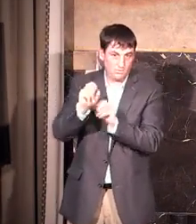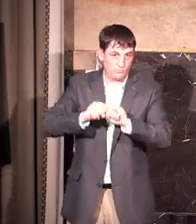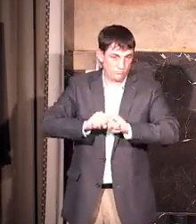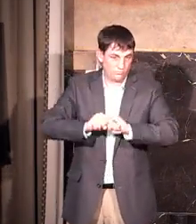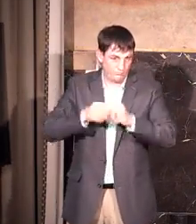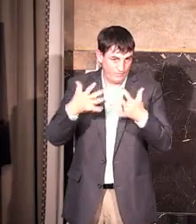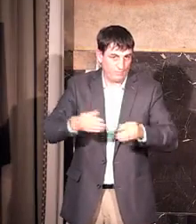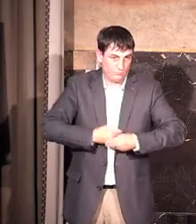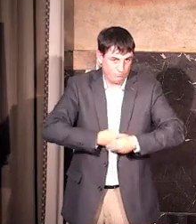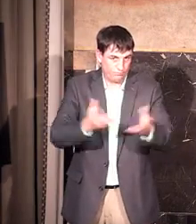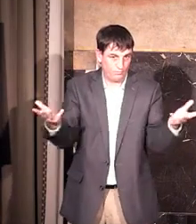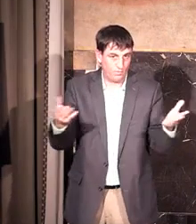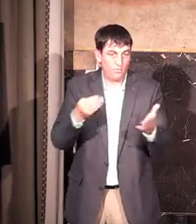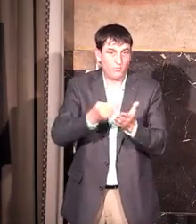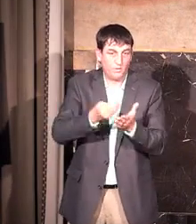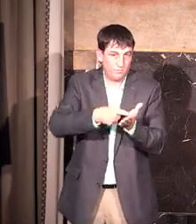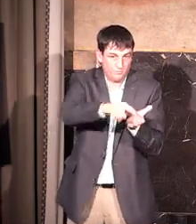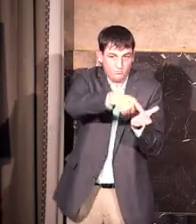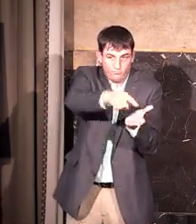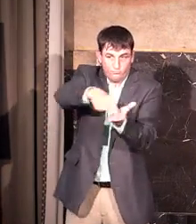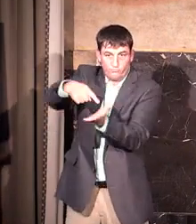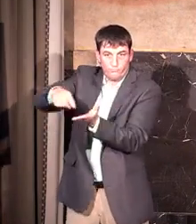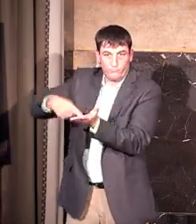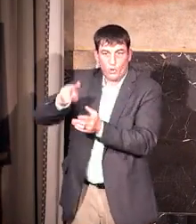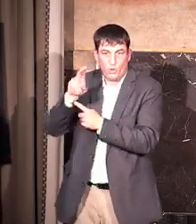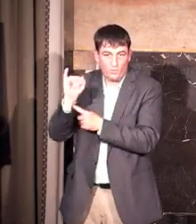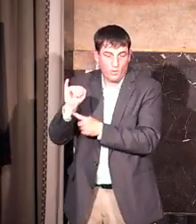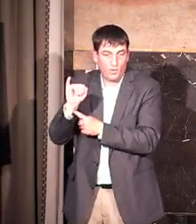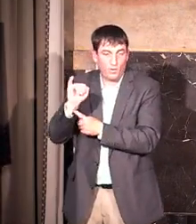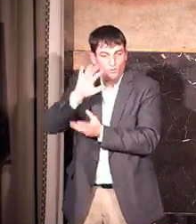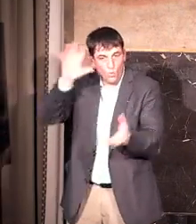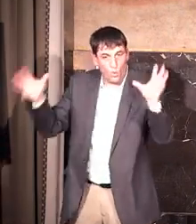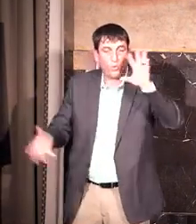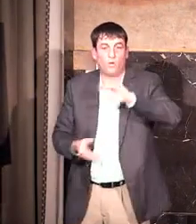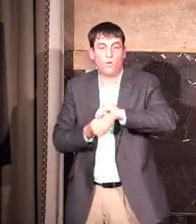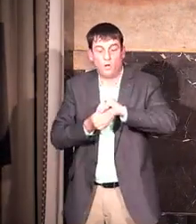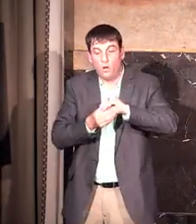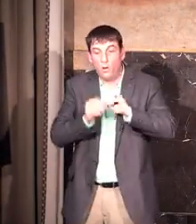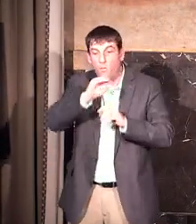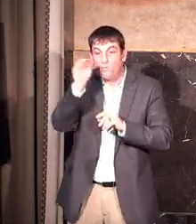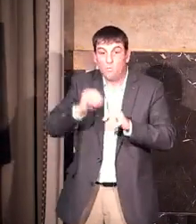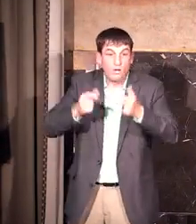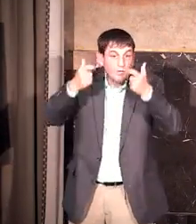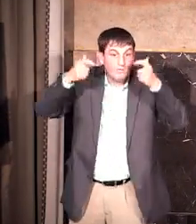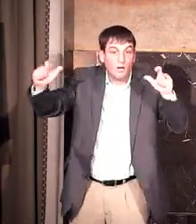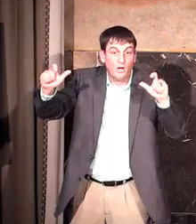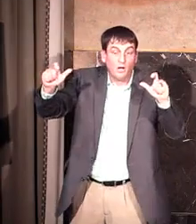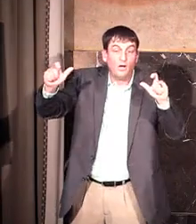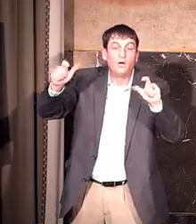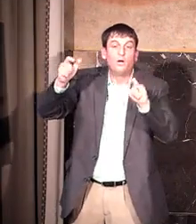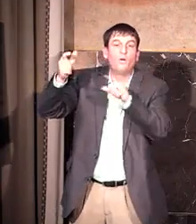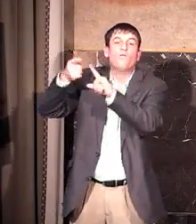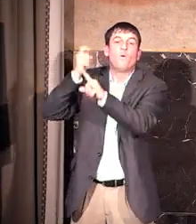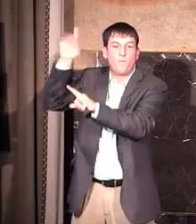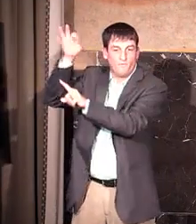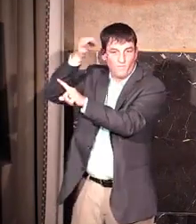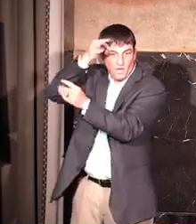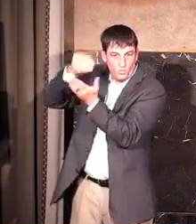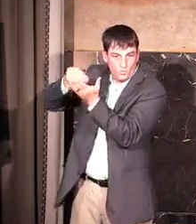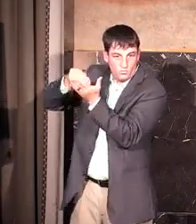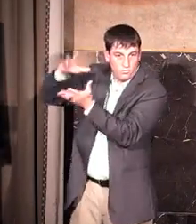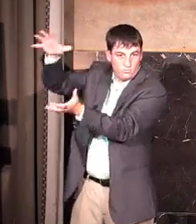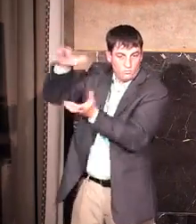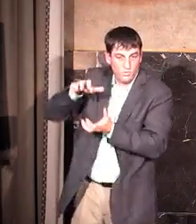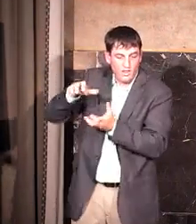distributed in total unemployment benefits, the vast majority of that being federal. And I think from